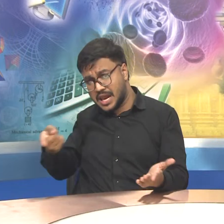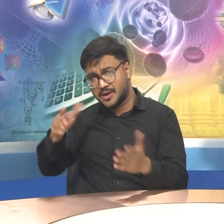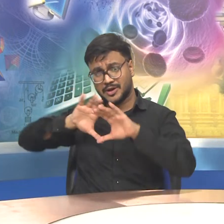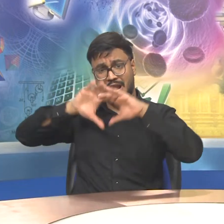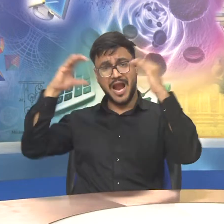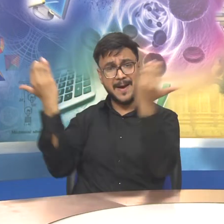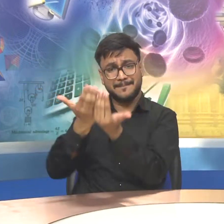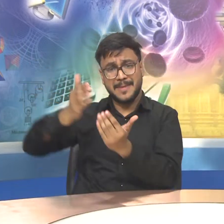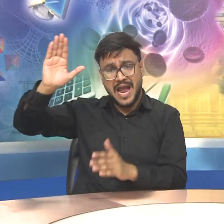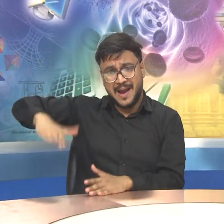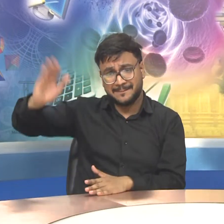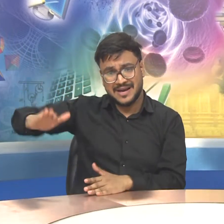Supreme Court.